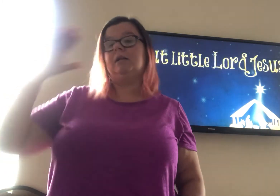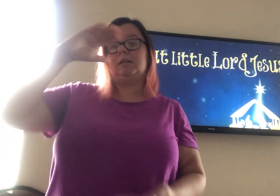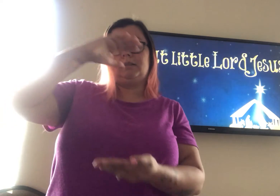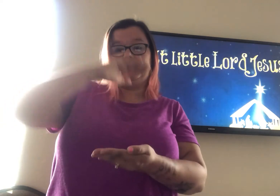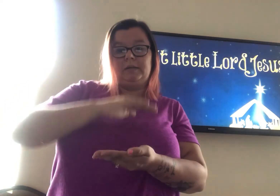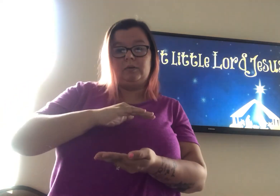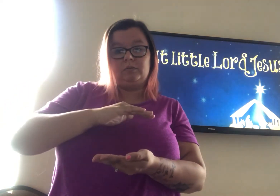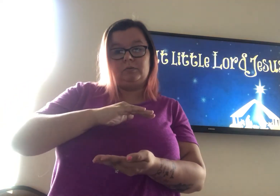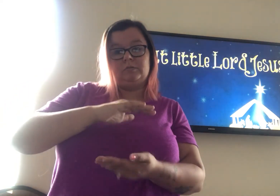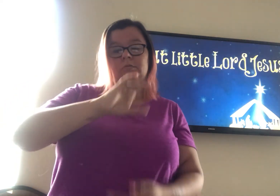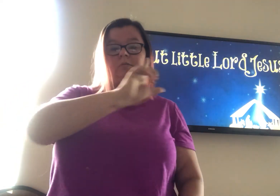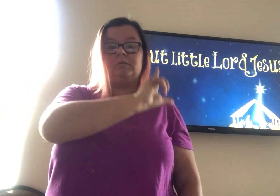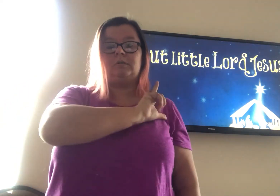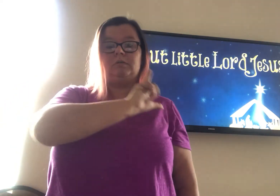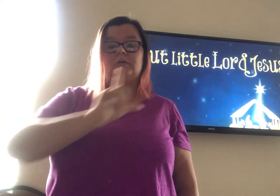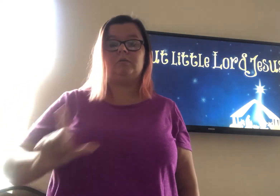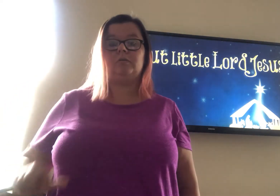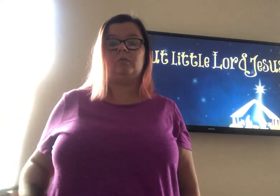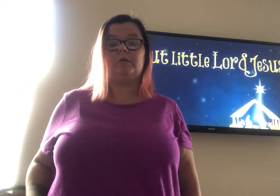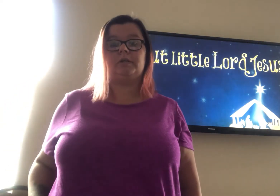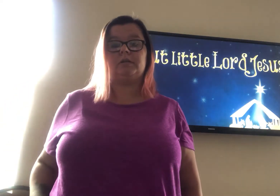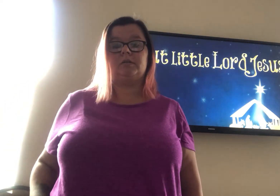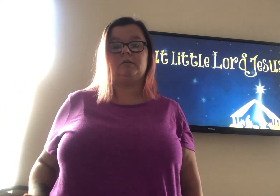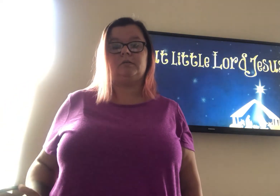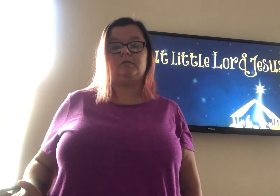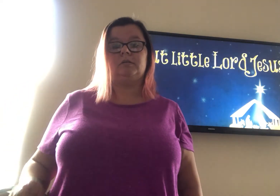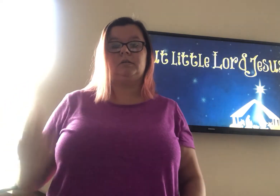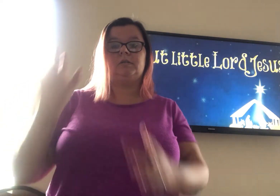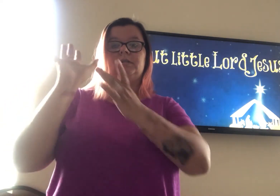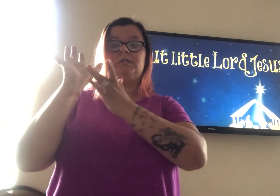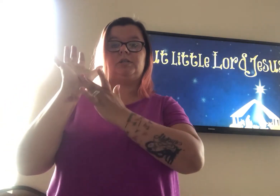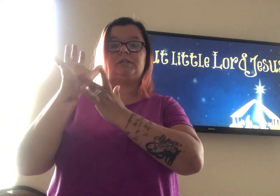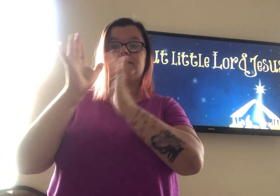Little Lord Jesus.